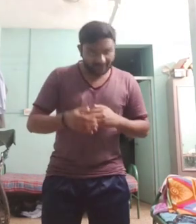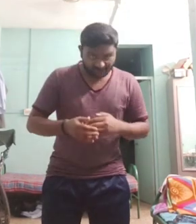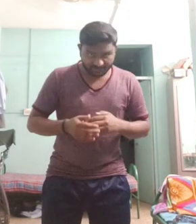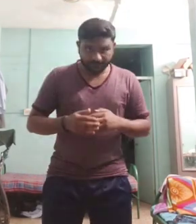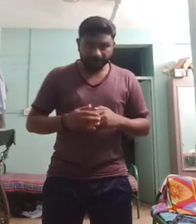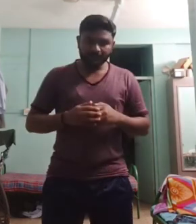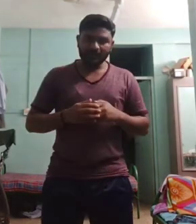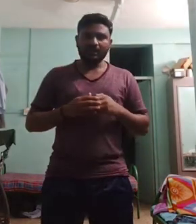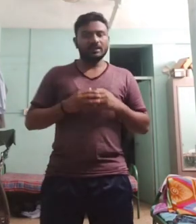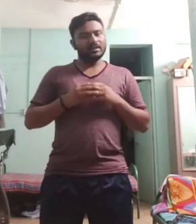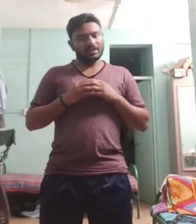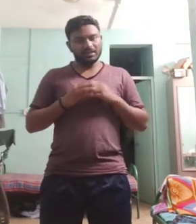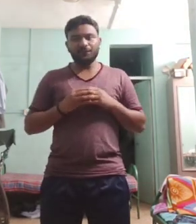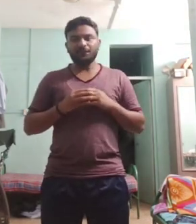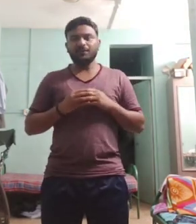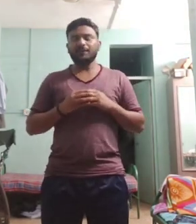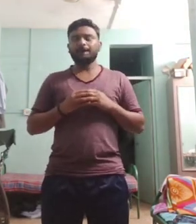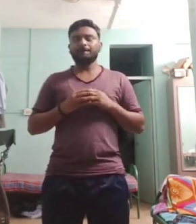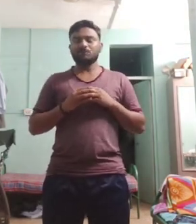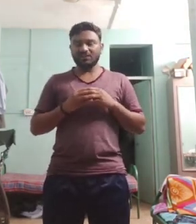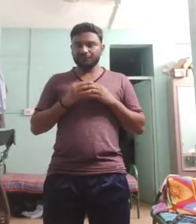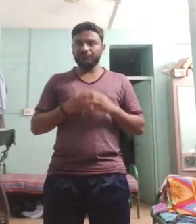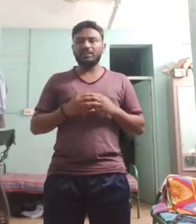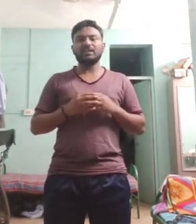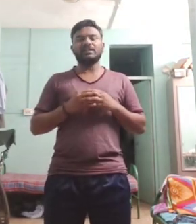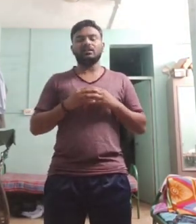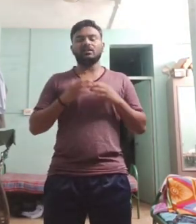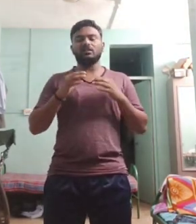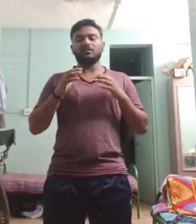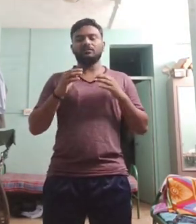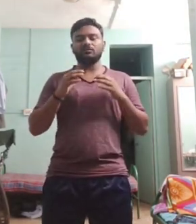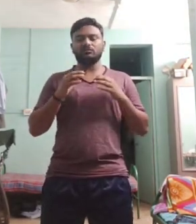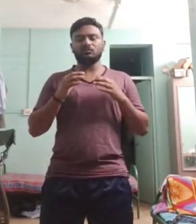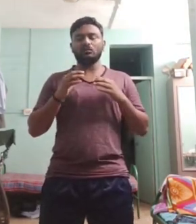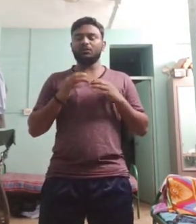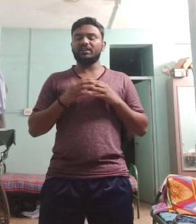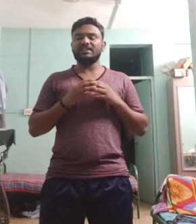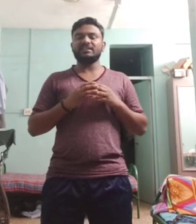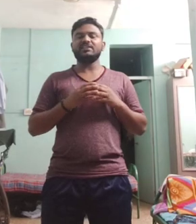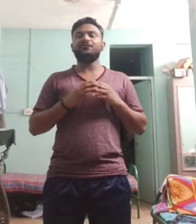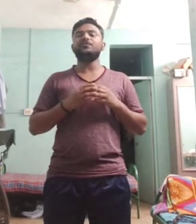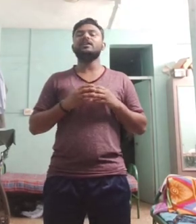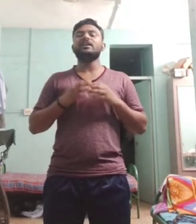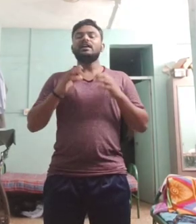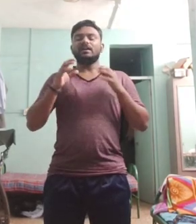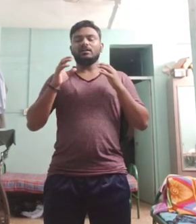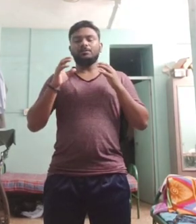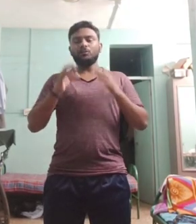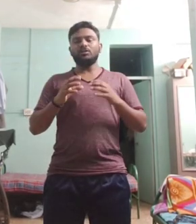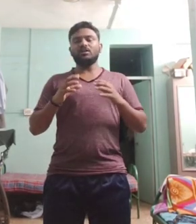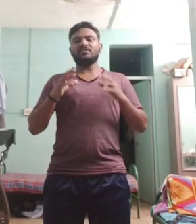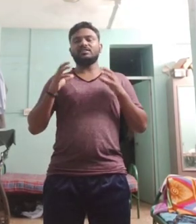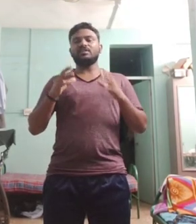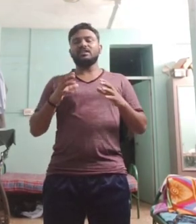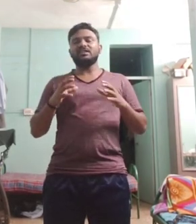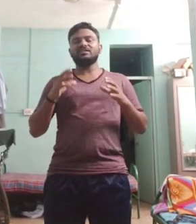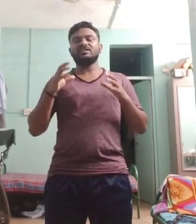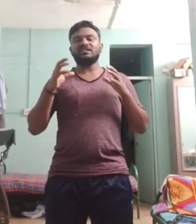times. If we what we can say, if we put some conditional